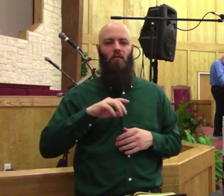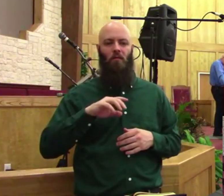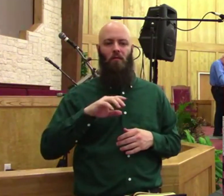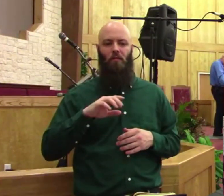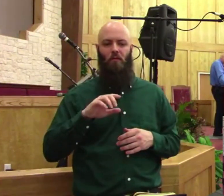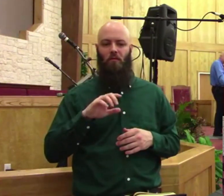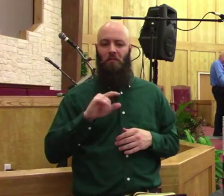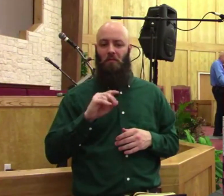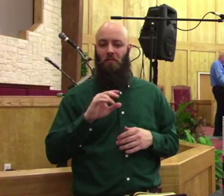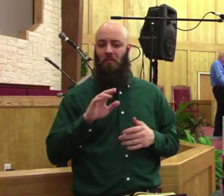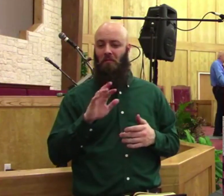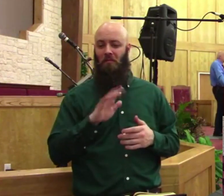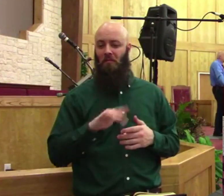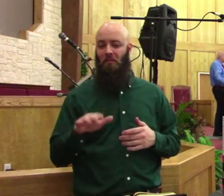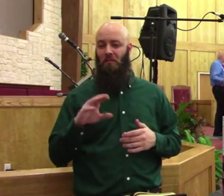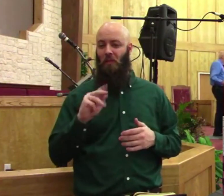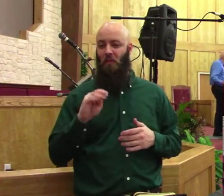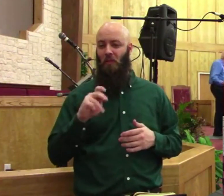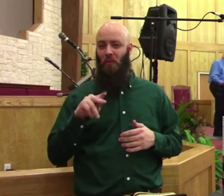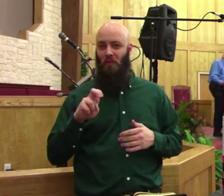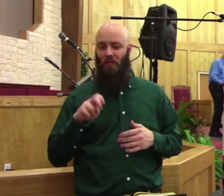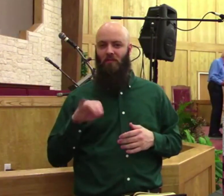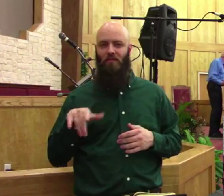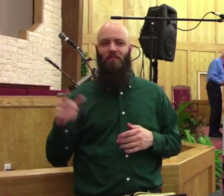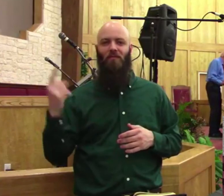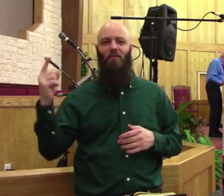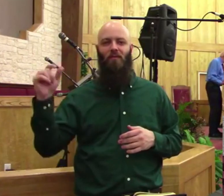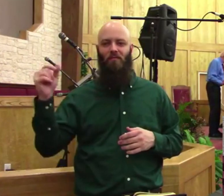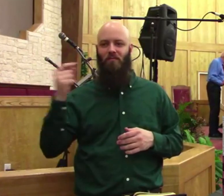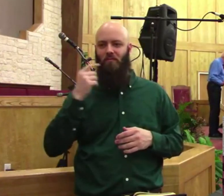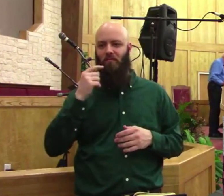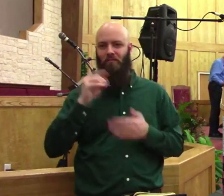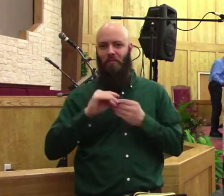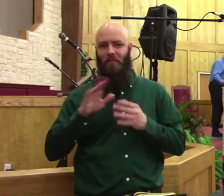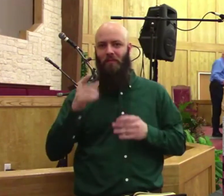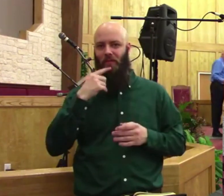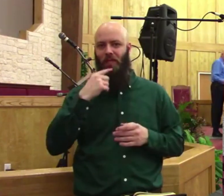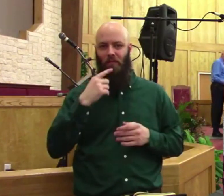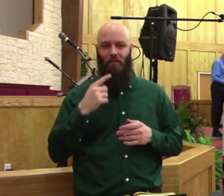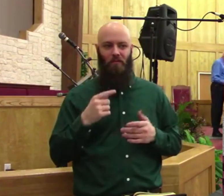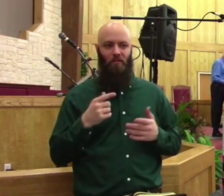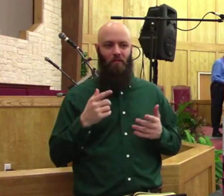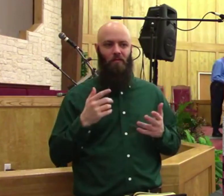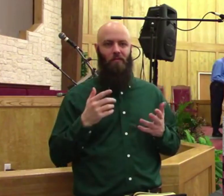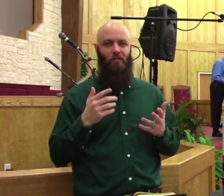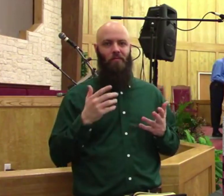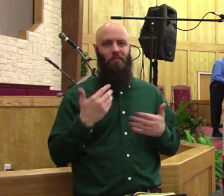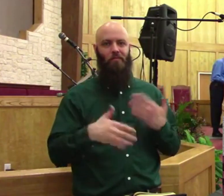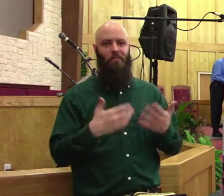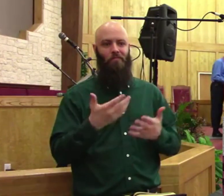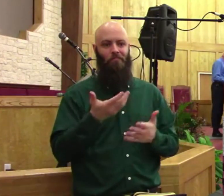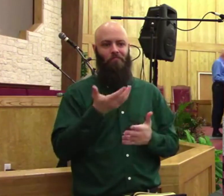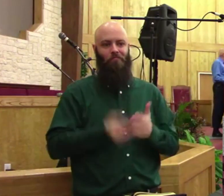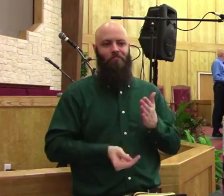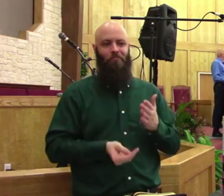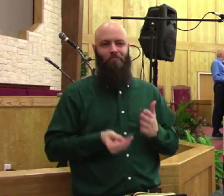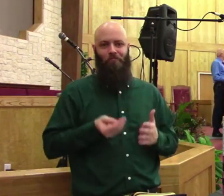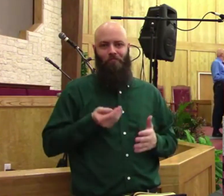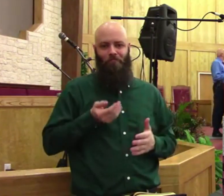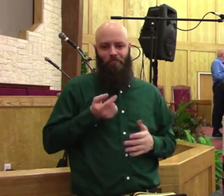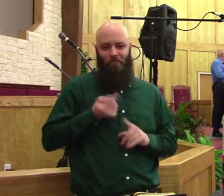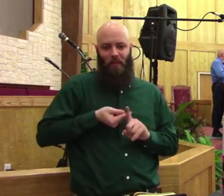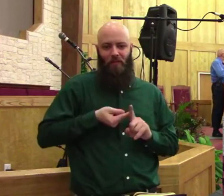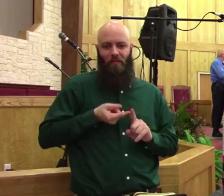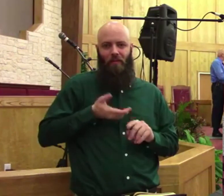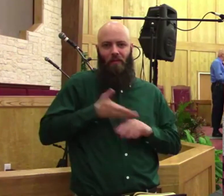Labashi-Marduk, is, as one of the commentators, liquidated within a month of becoming king and